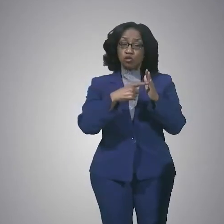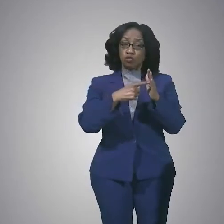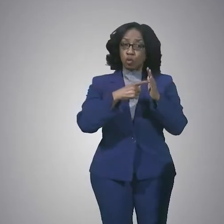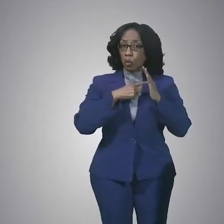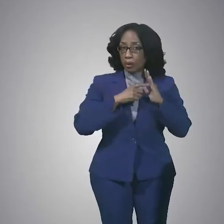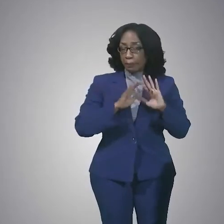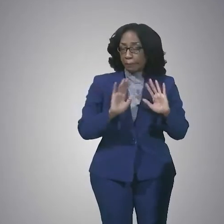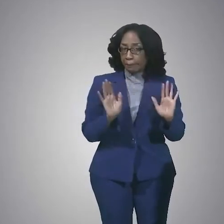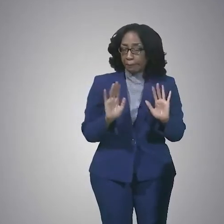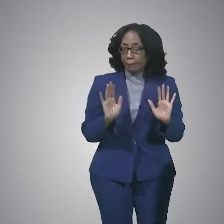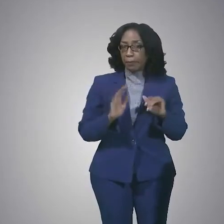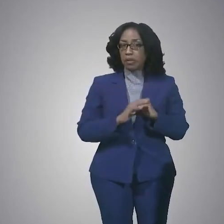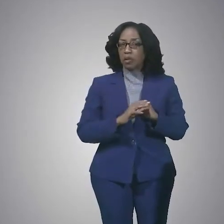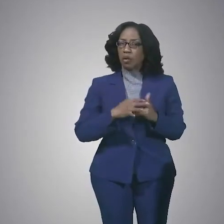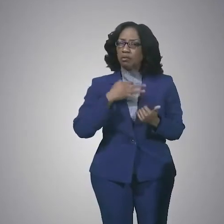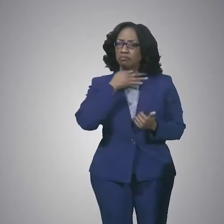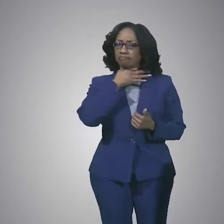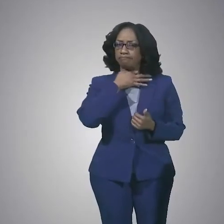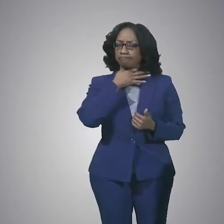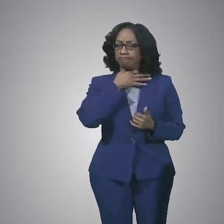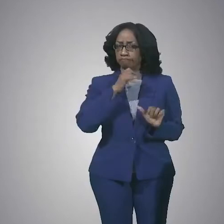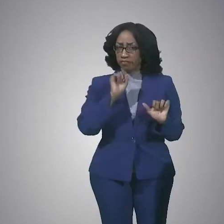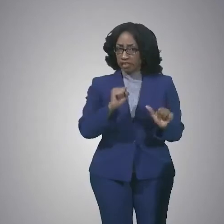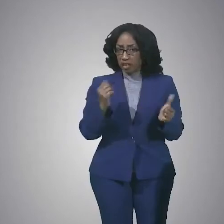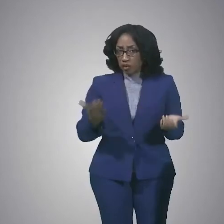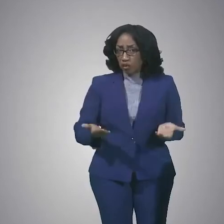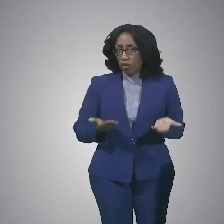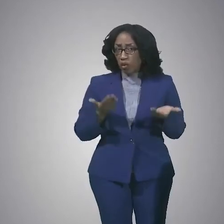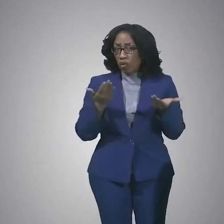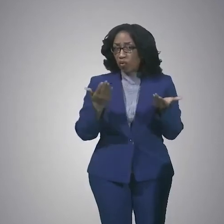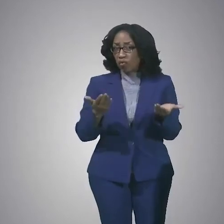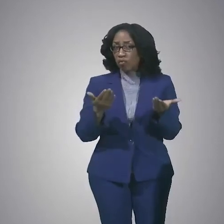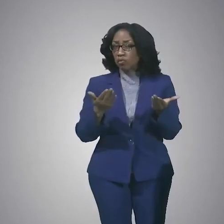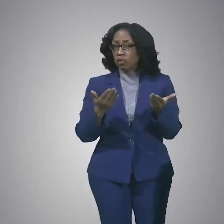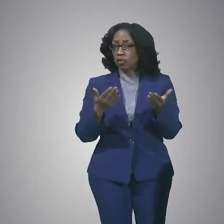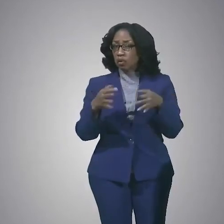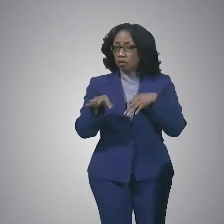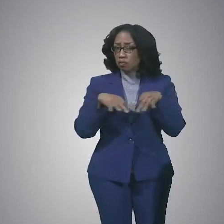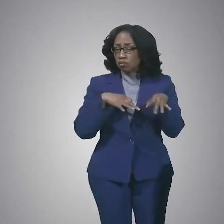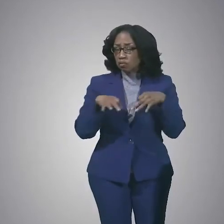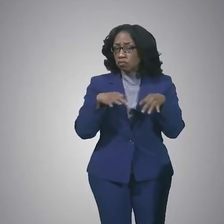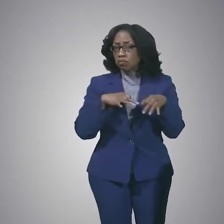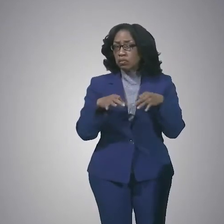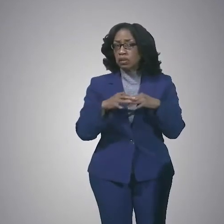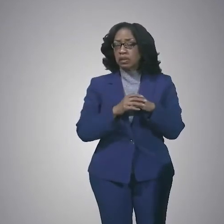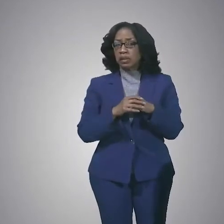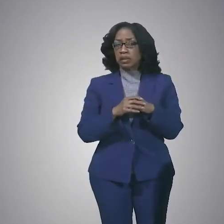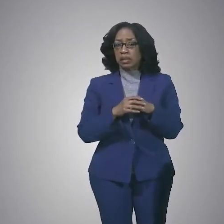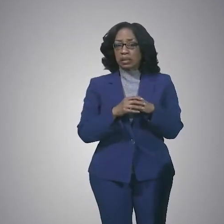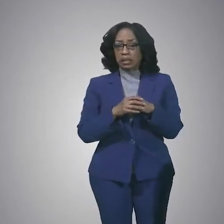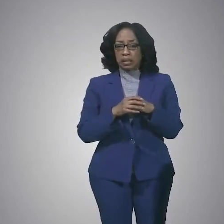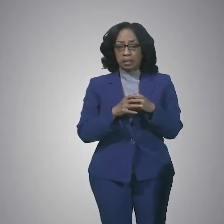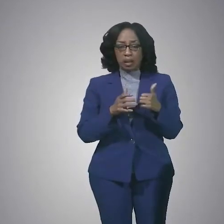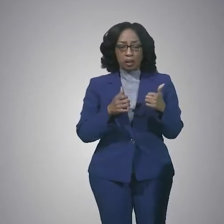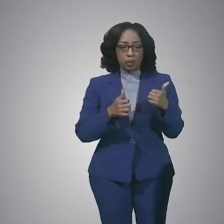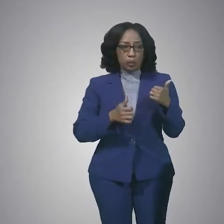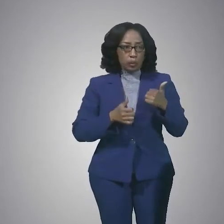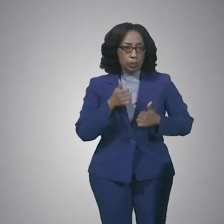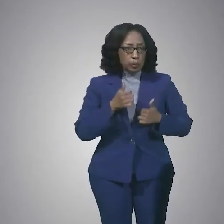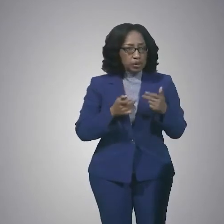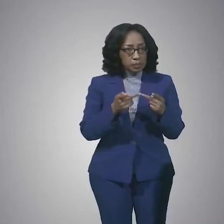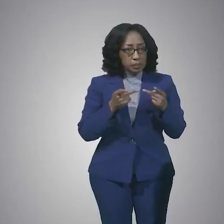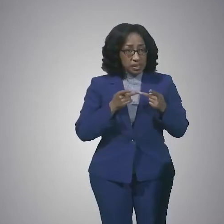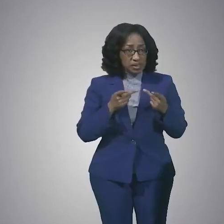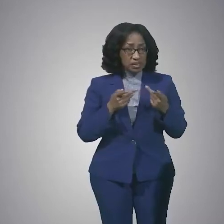was wondering if you could offer a little more guidance to people about what arenas and settings